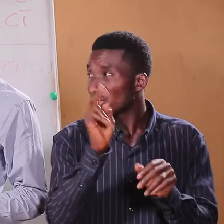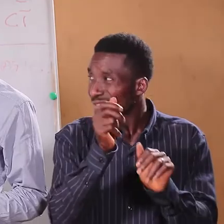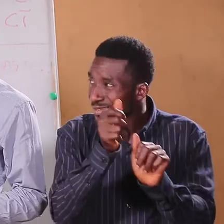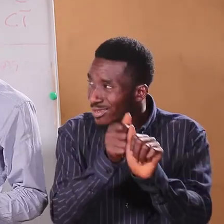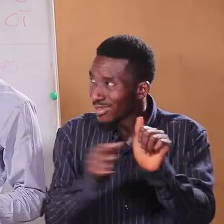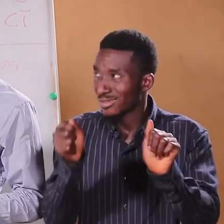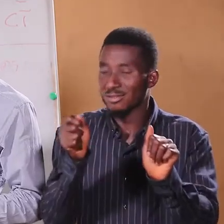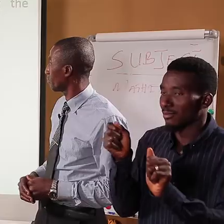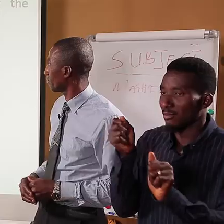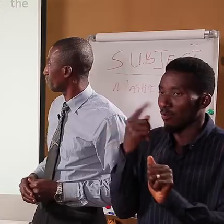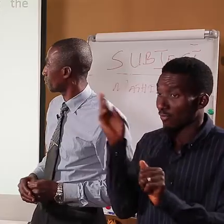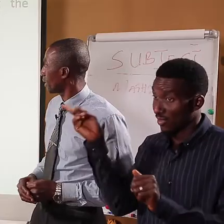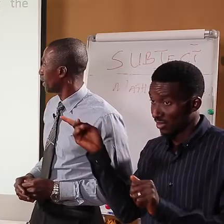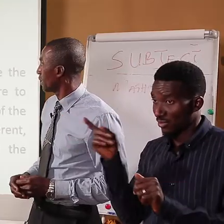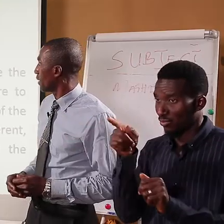the same answer.